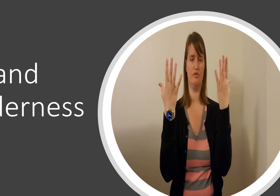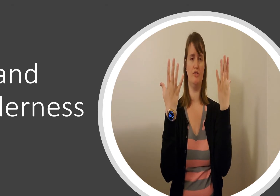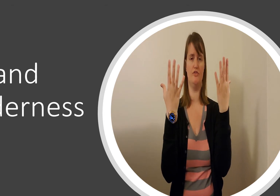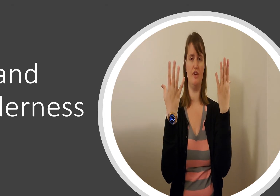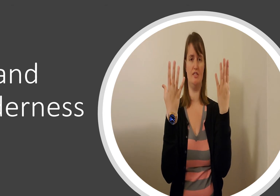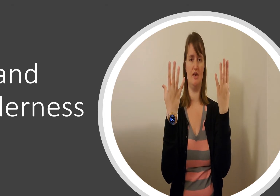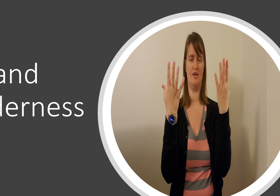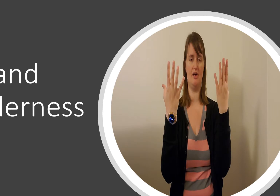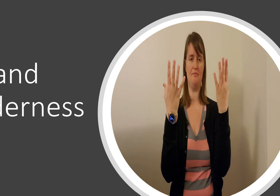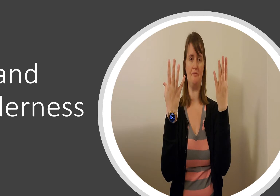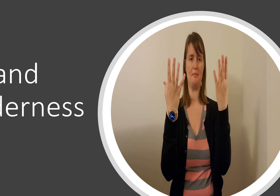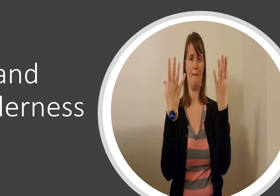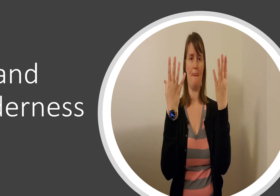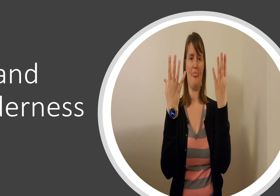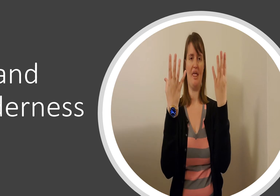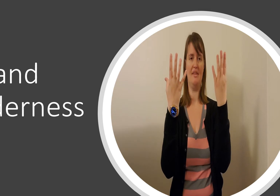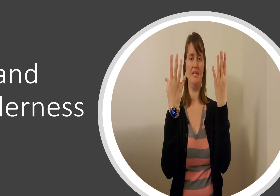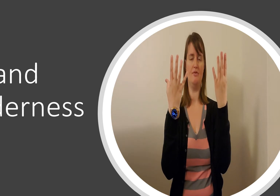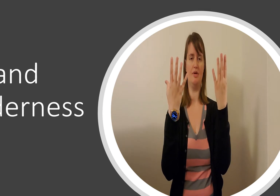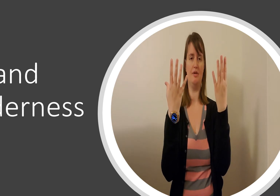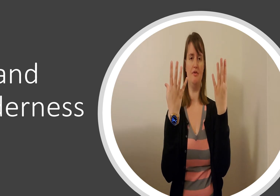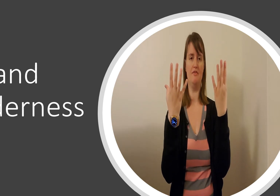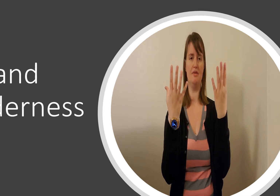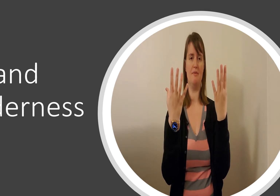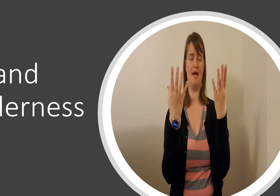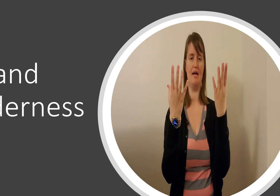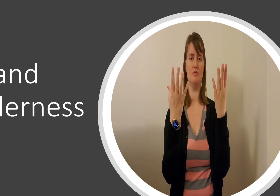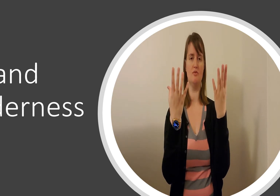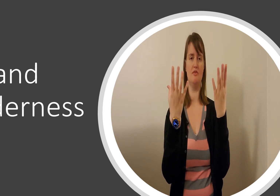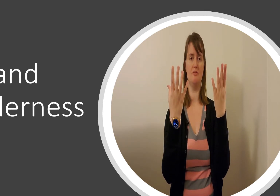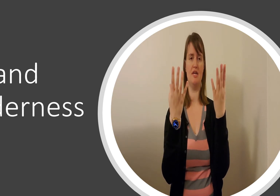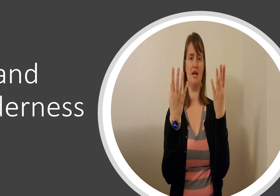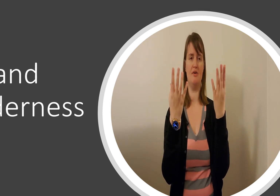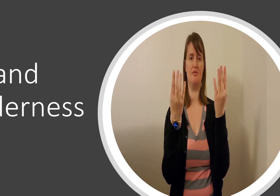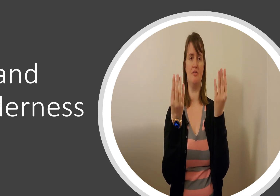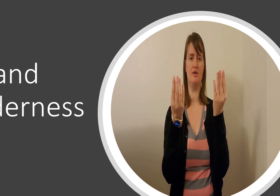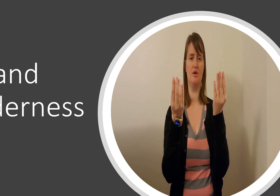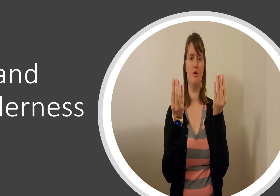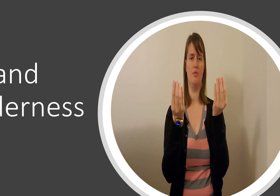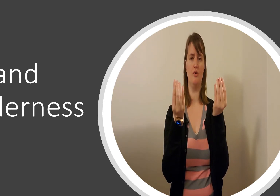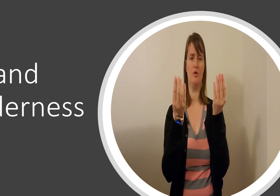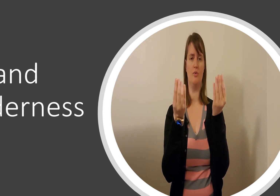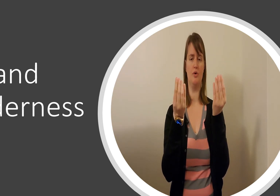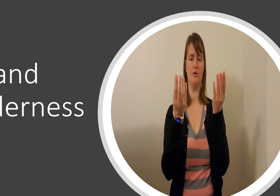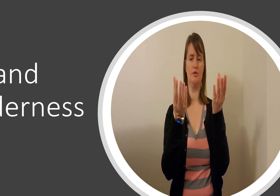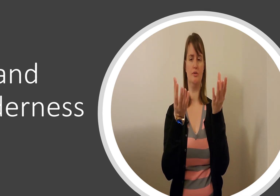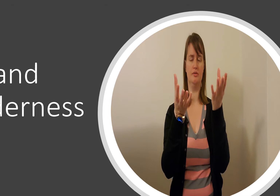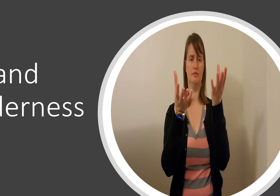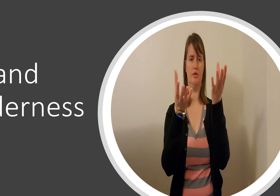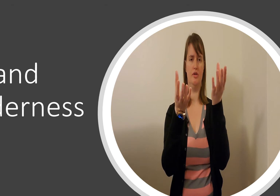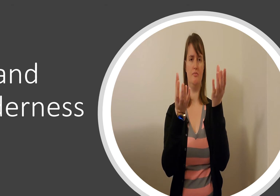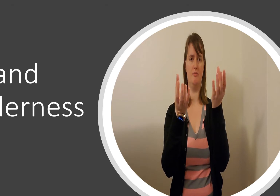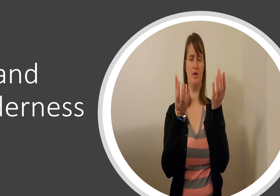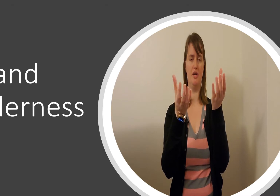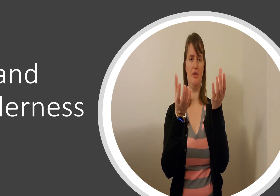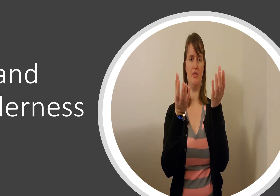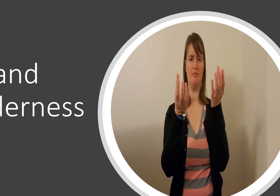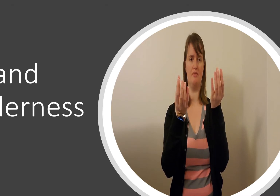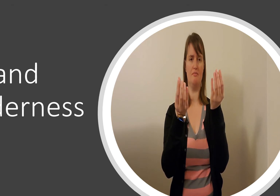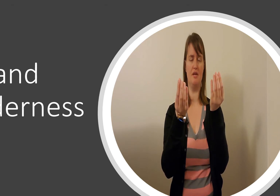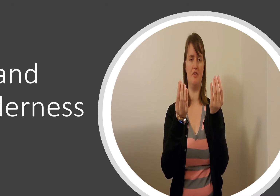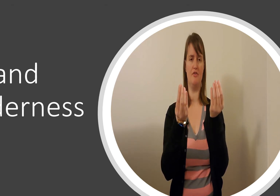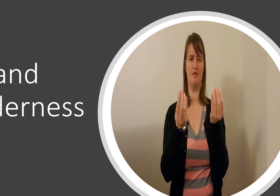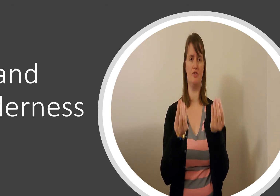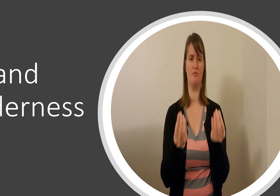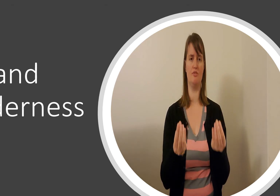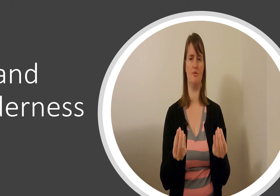your face area. And then we're going to move them down. But as we're moving them down, we're going to be bringing our thumb